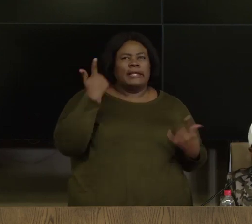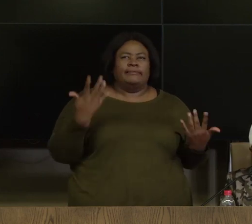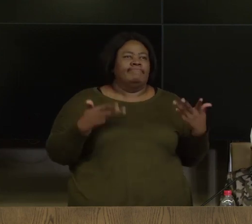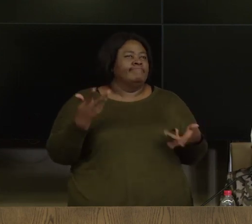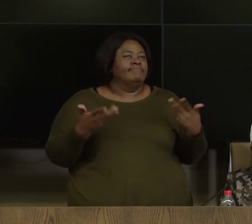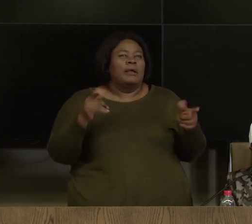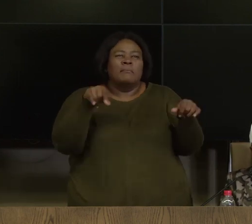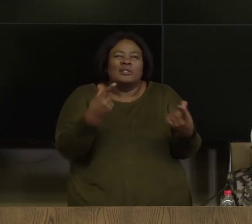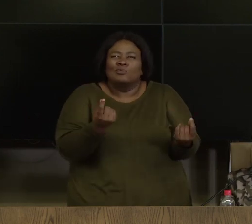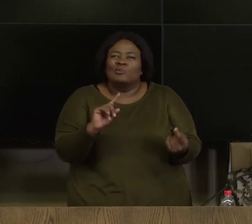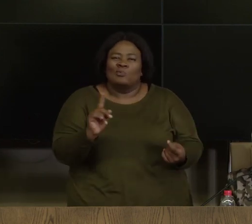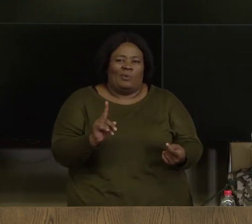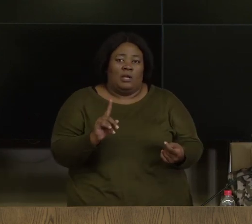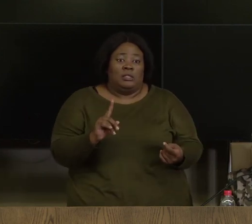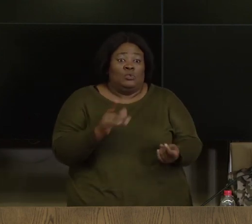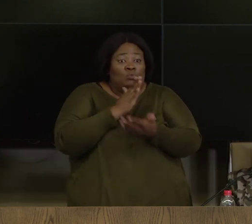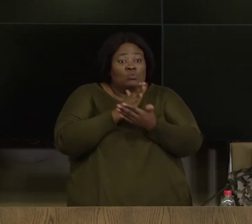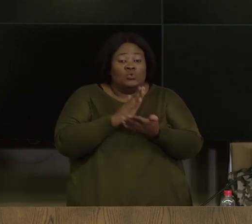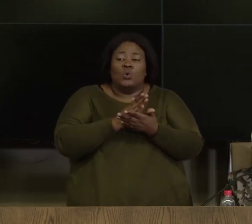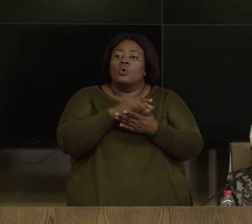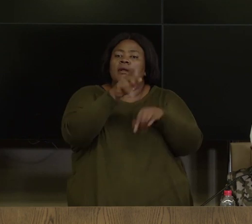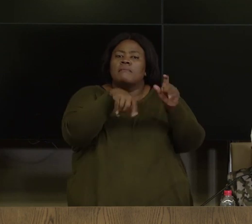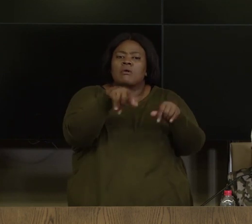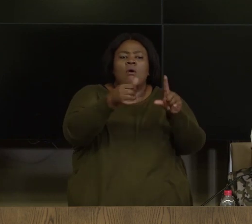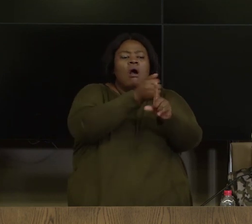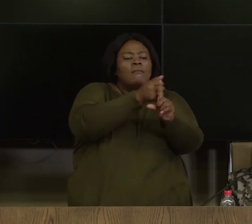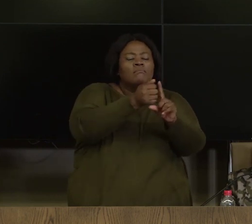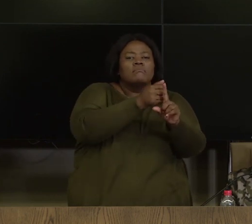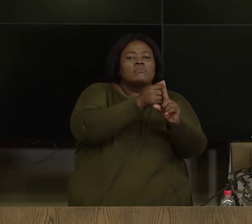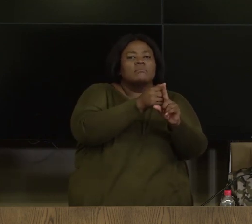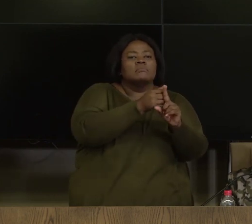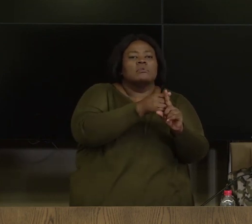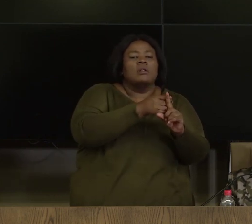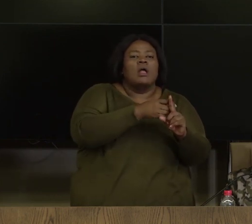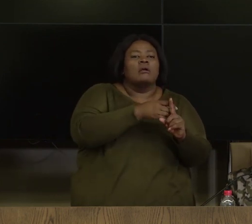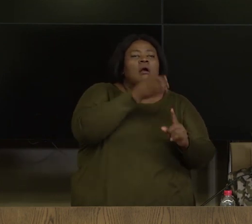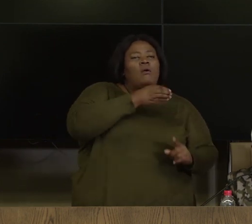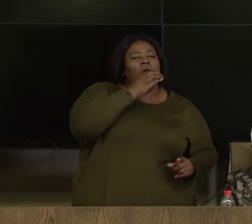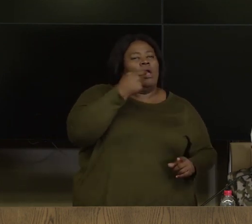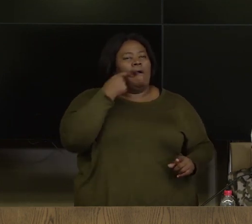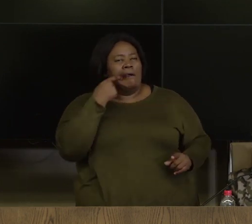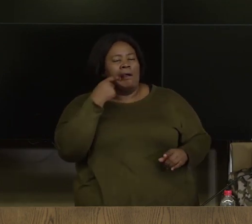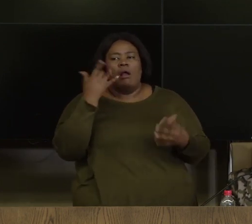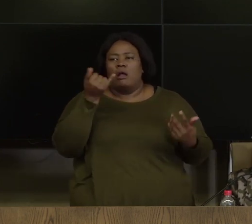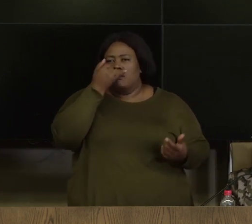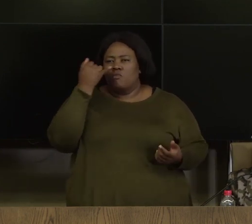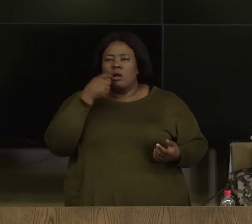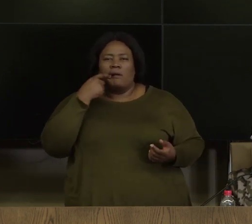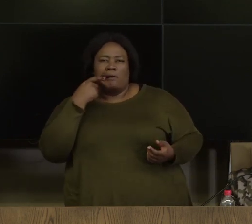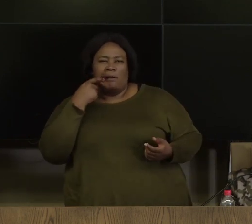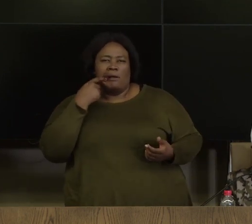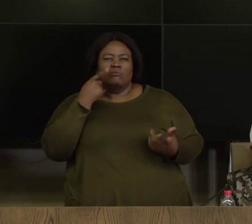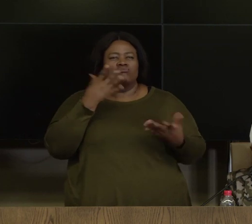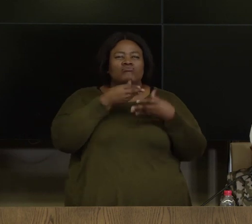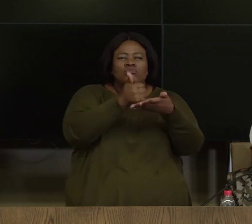do to help those that abuse alcohol, but those who also abuse drugs. This